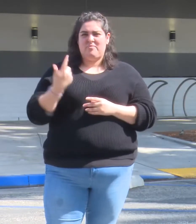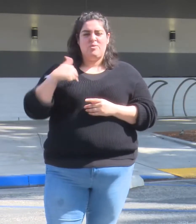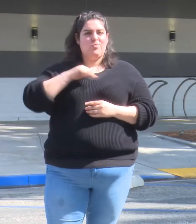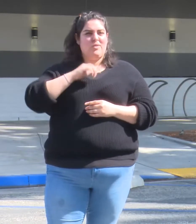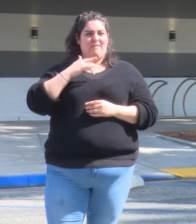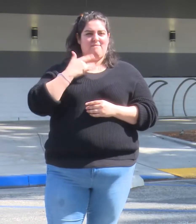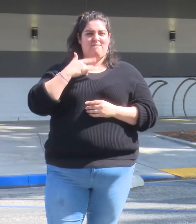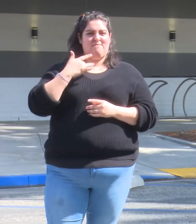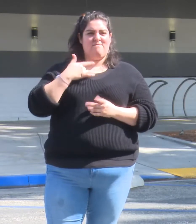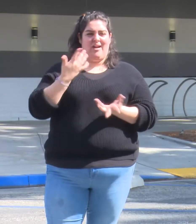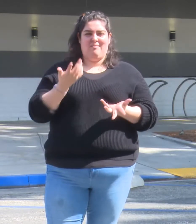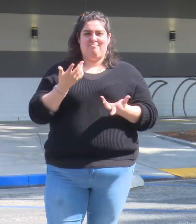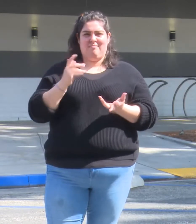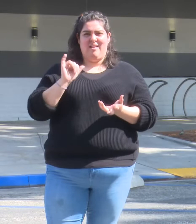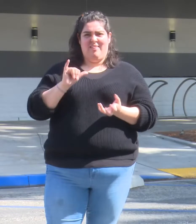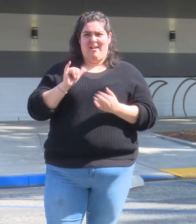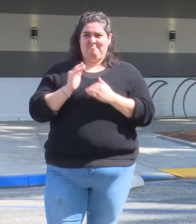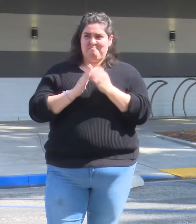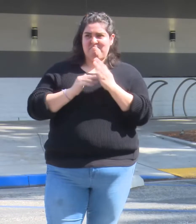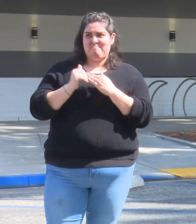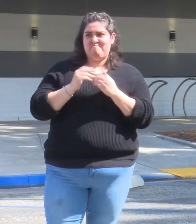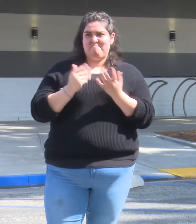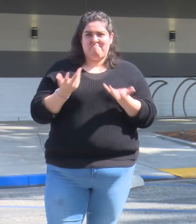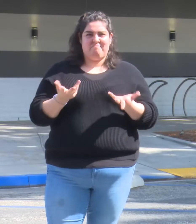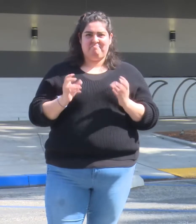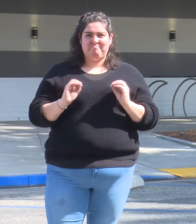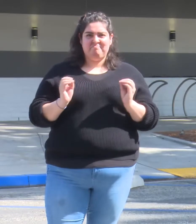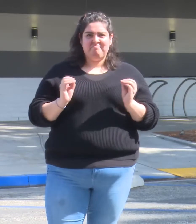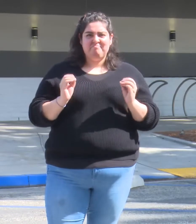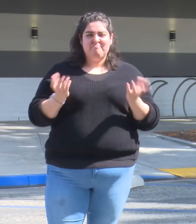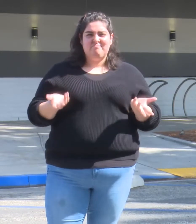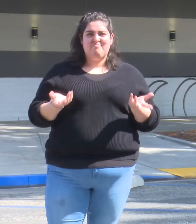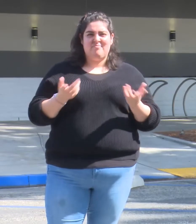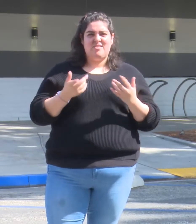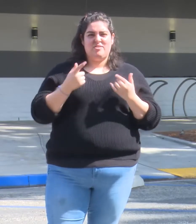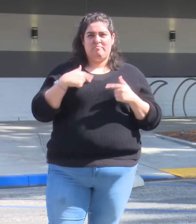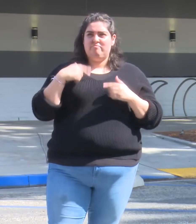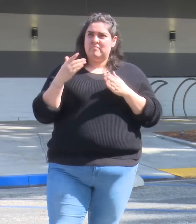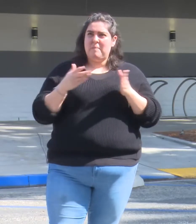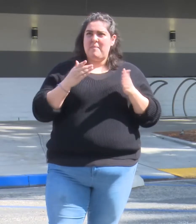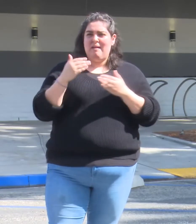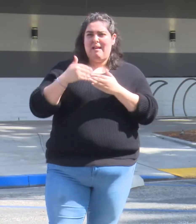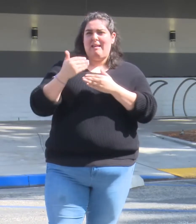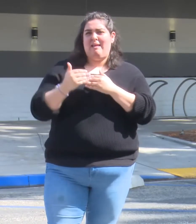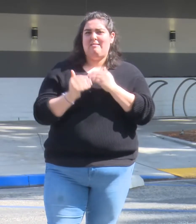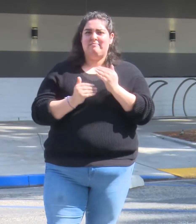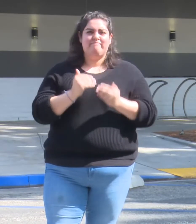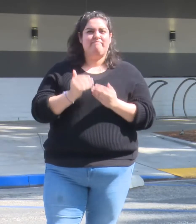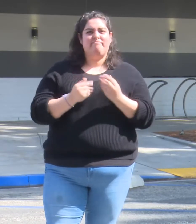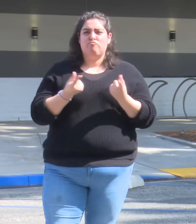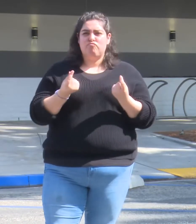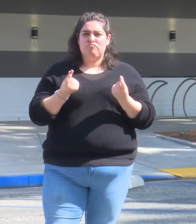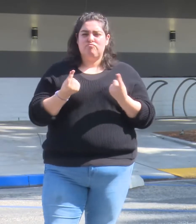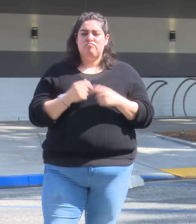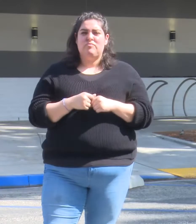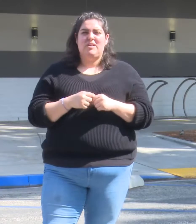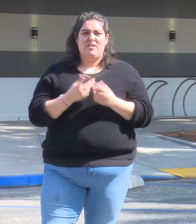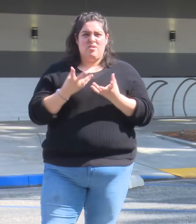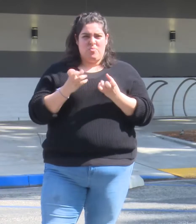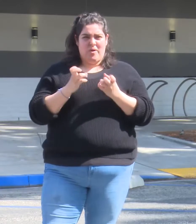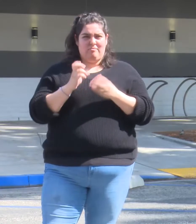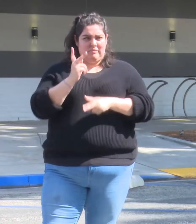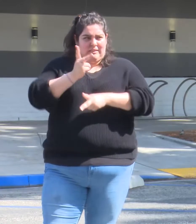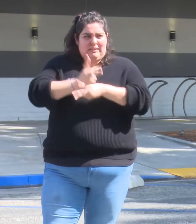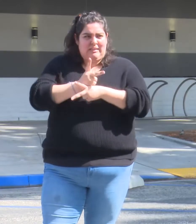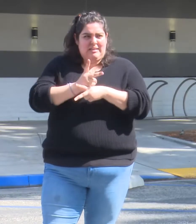felt like it had lost its welcomeness. So we had to make a decision about our next steps. And we knew it was essential to maintain and grow services in North Long